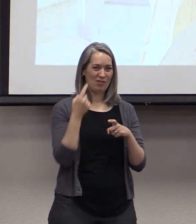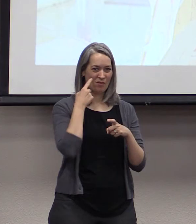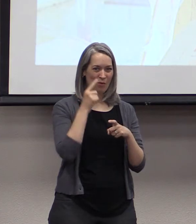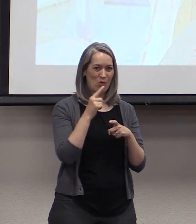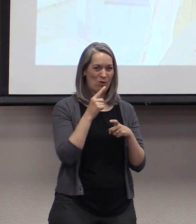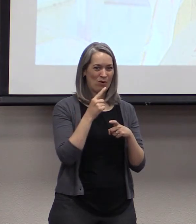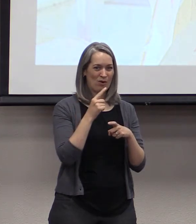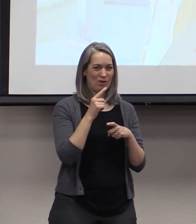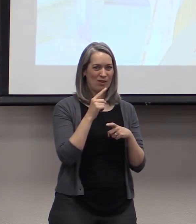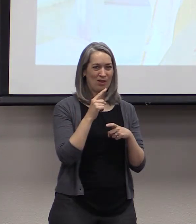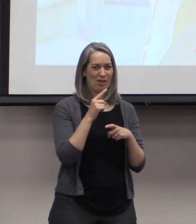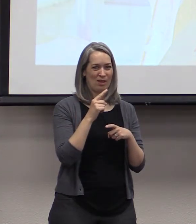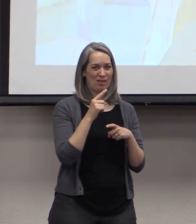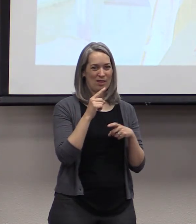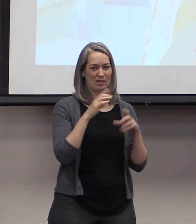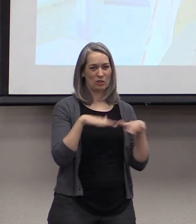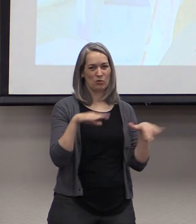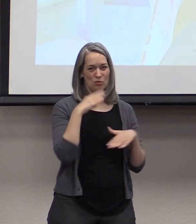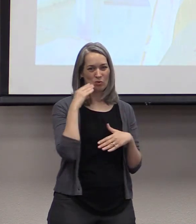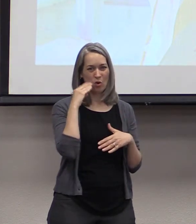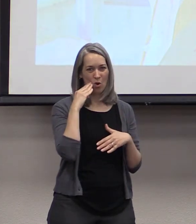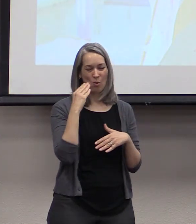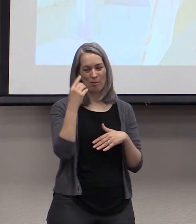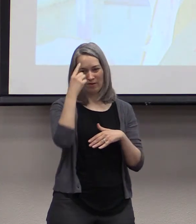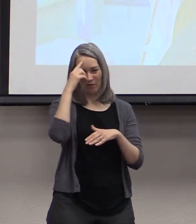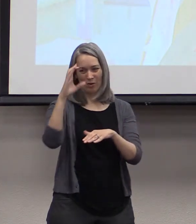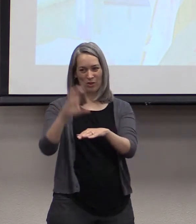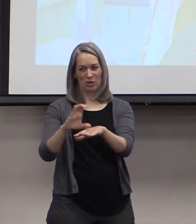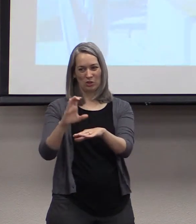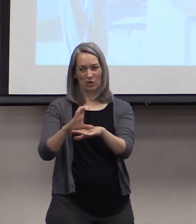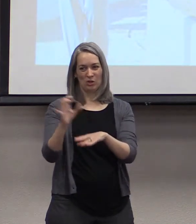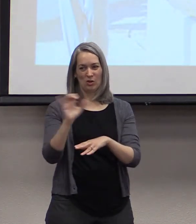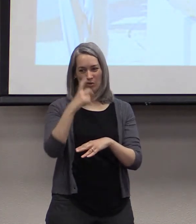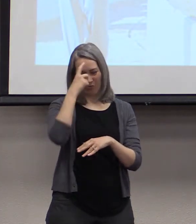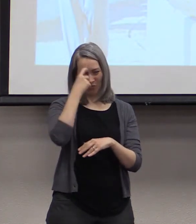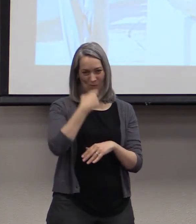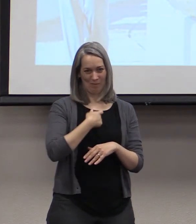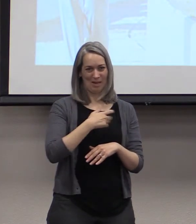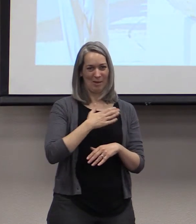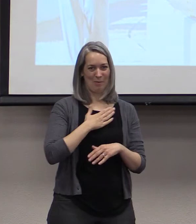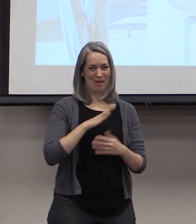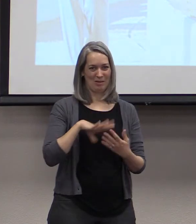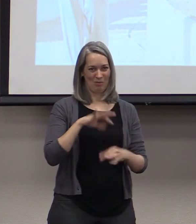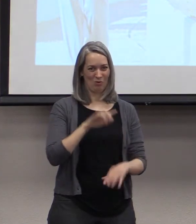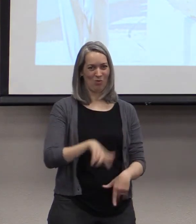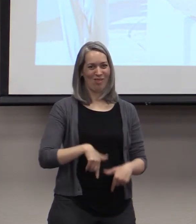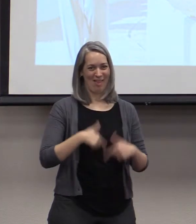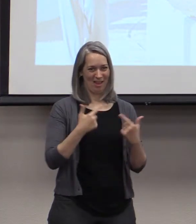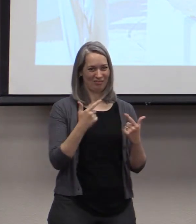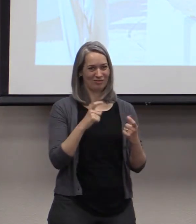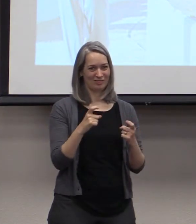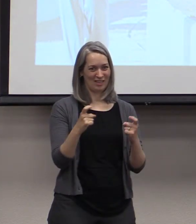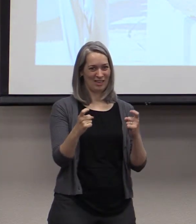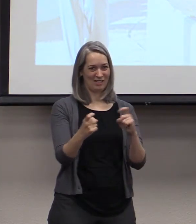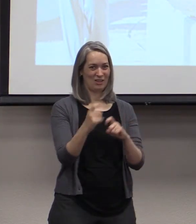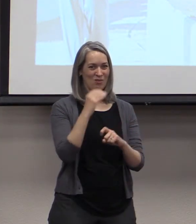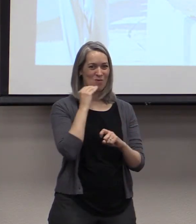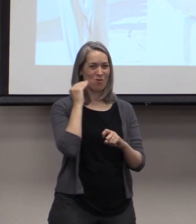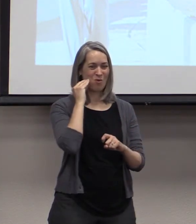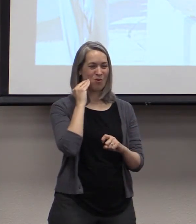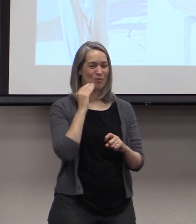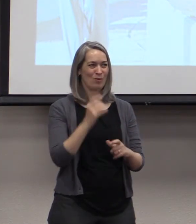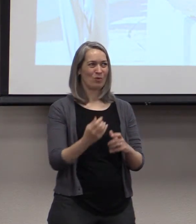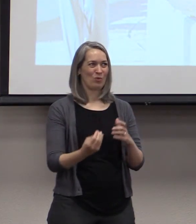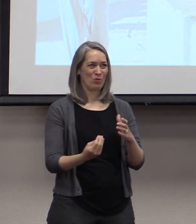Anahuac and the church itself, but also for me in my spiritual walk. The home has grown really